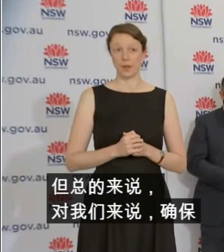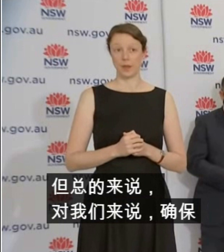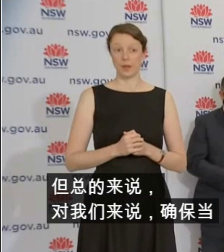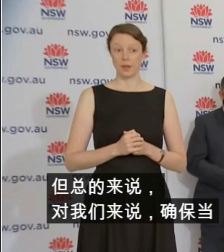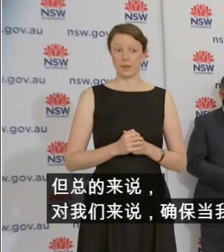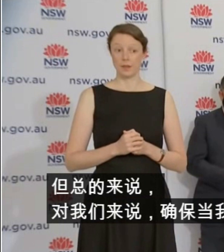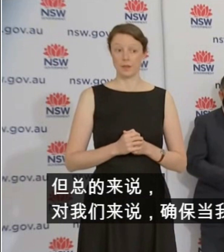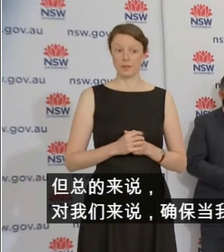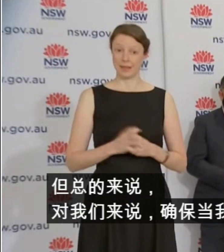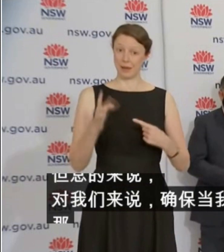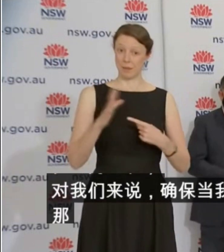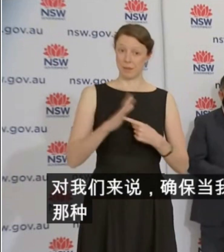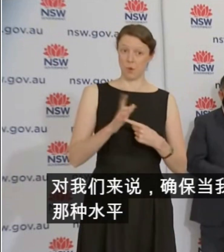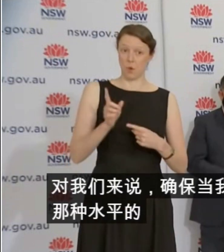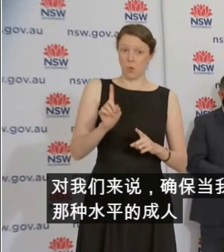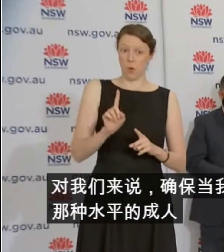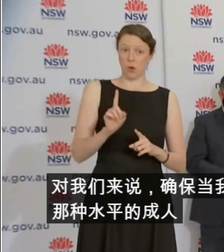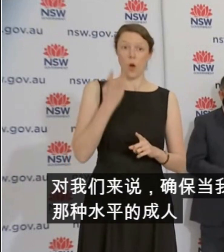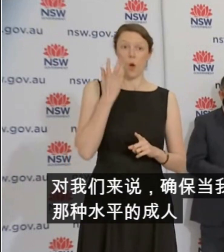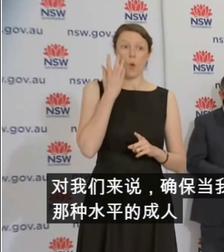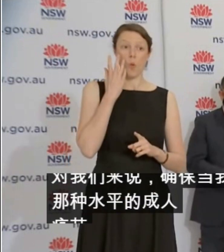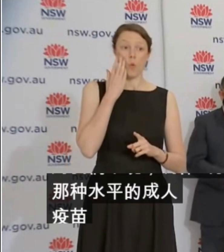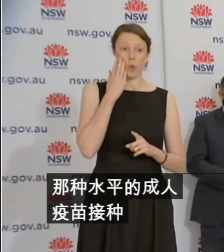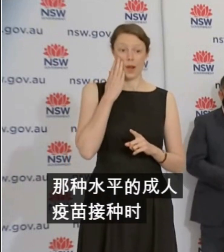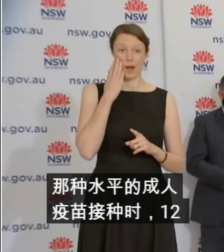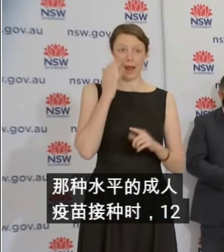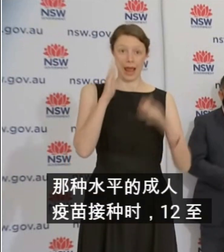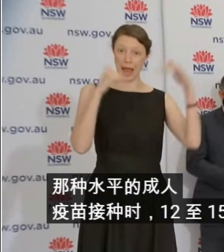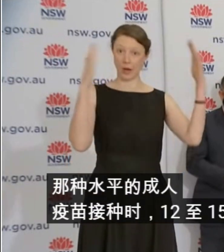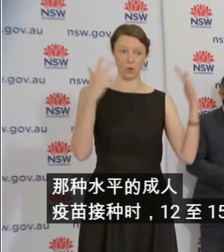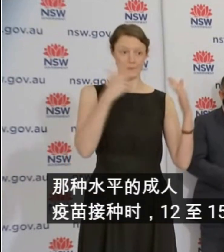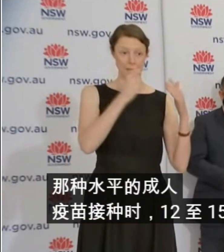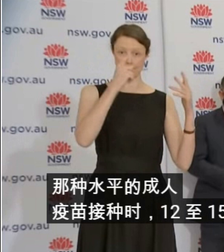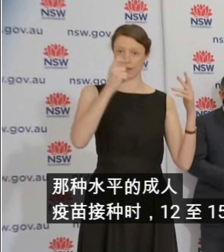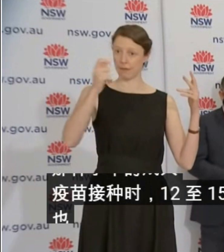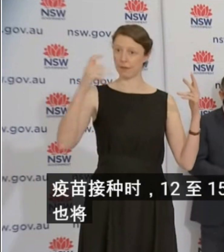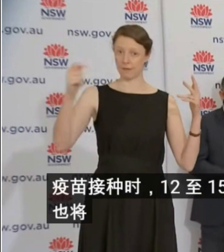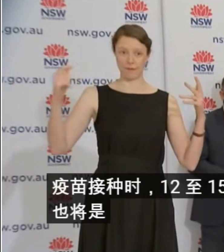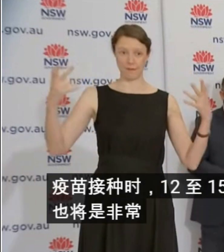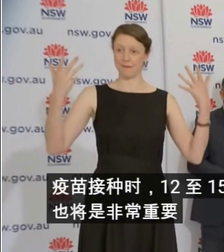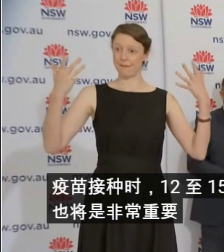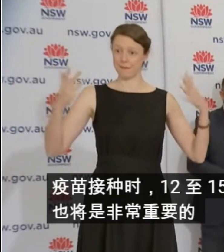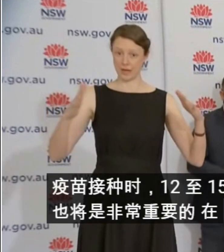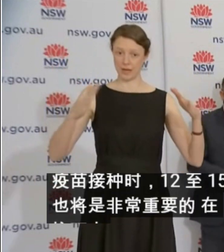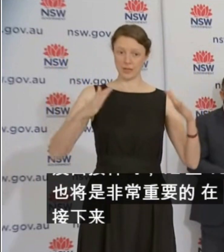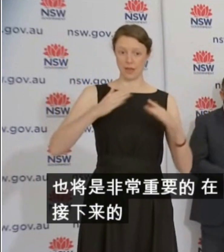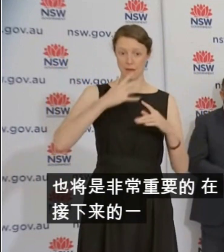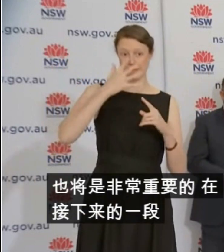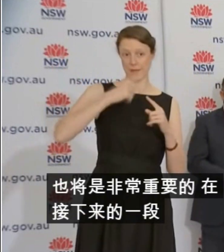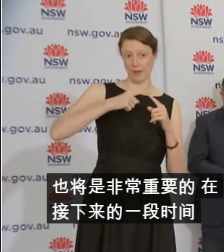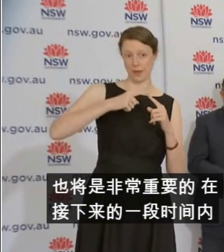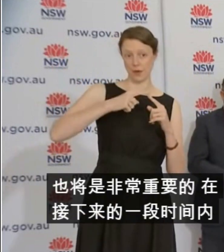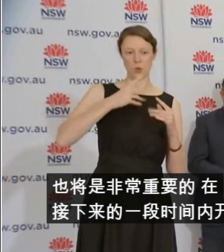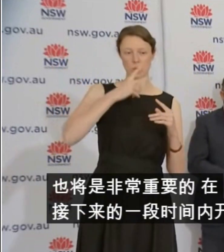sure that when we do have that level of adult vaccination, and then 12 to 15-year-olds will also start being vaccinated in the next little